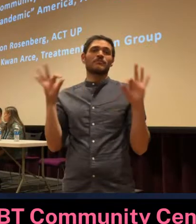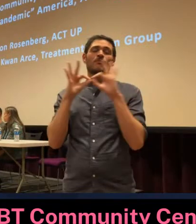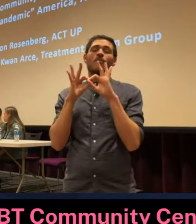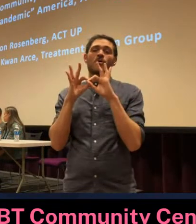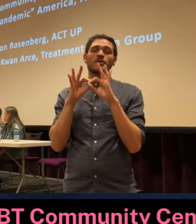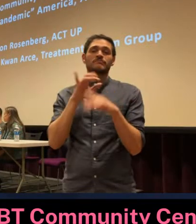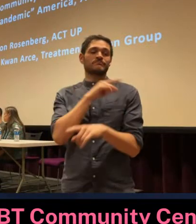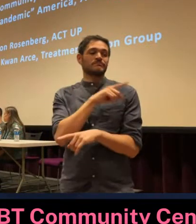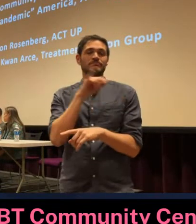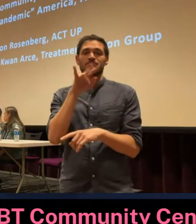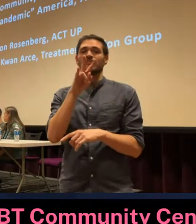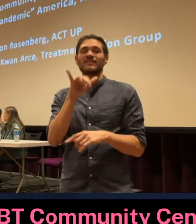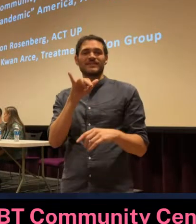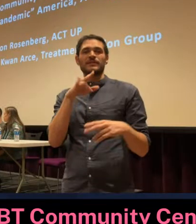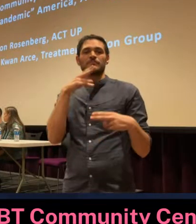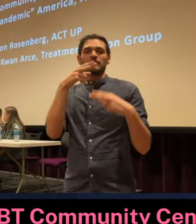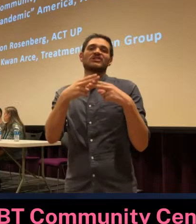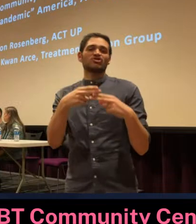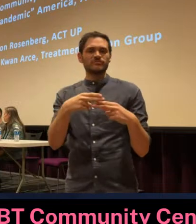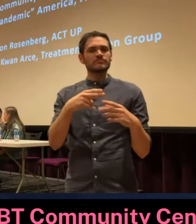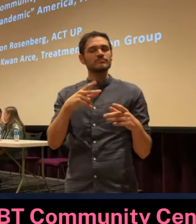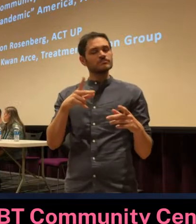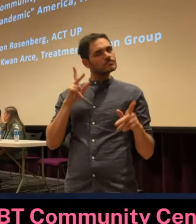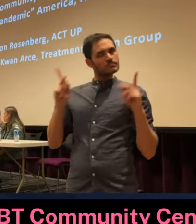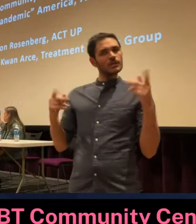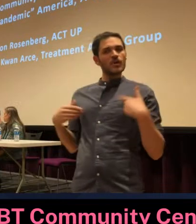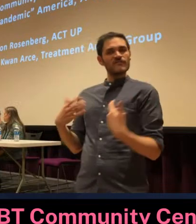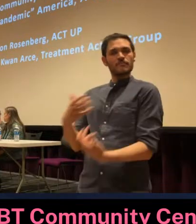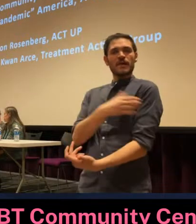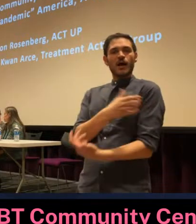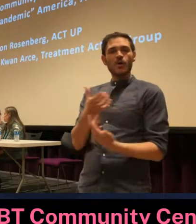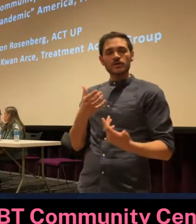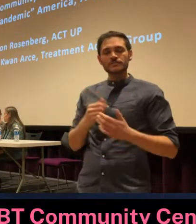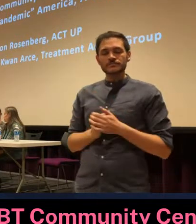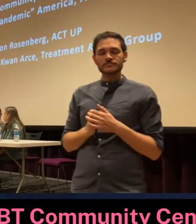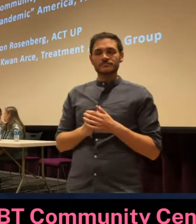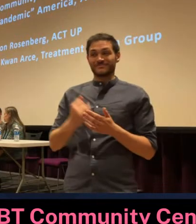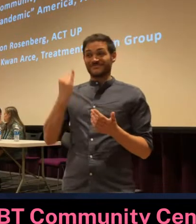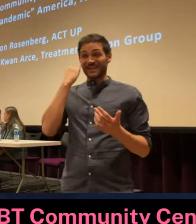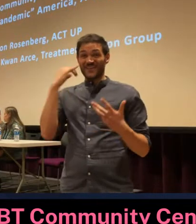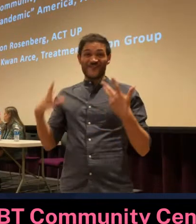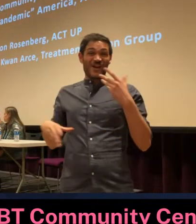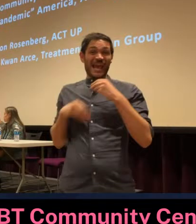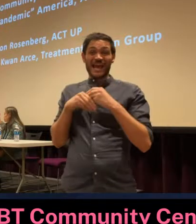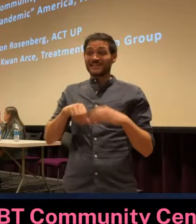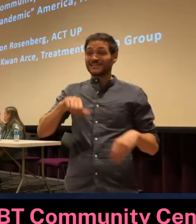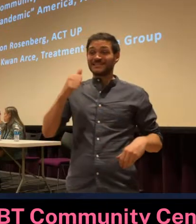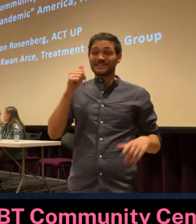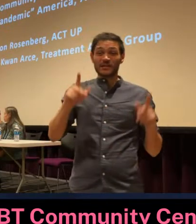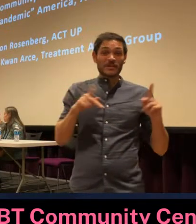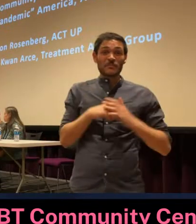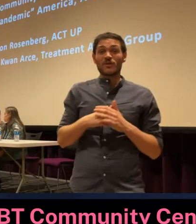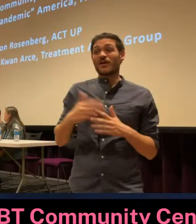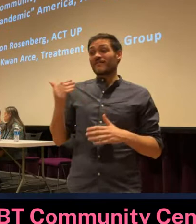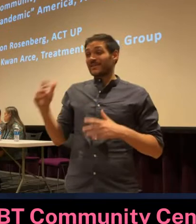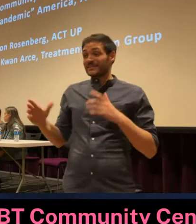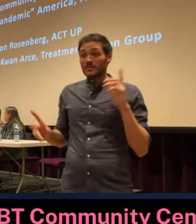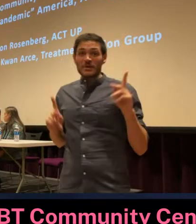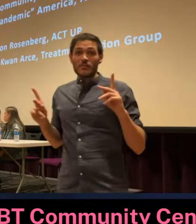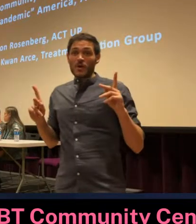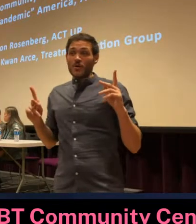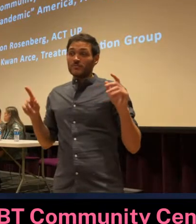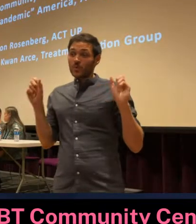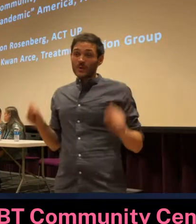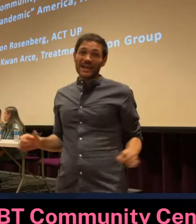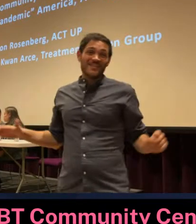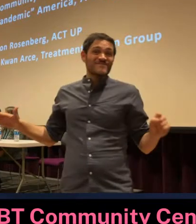is people power. If we had 10, 15 more people, we could fill up the whole street instead of